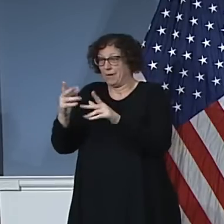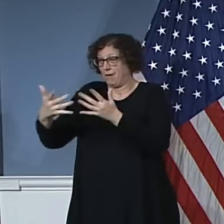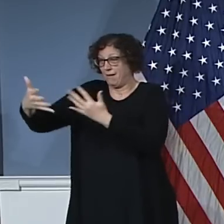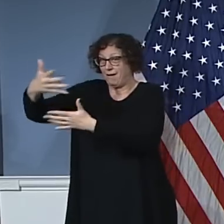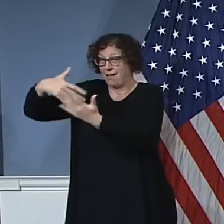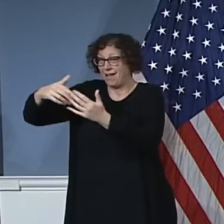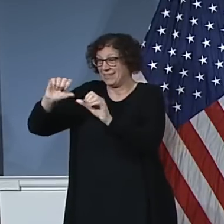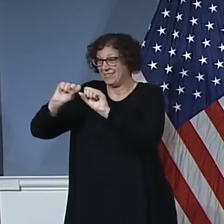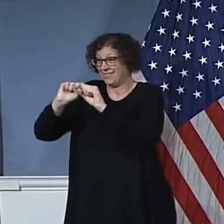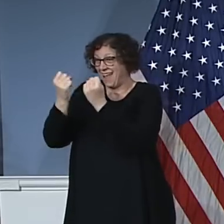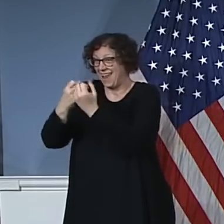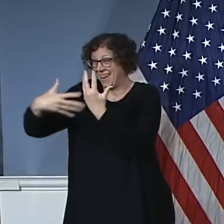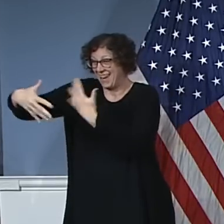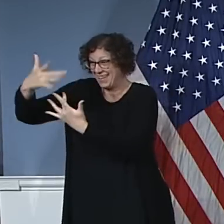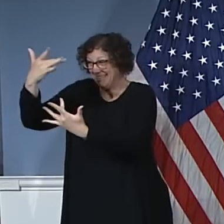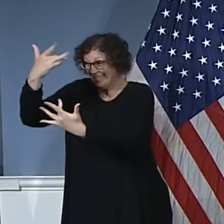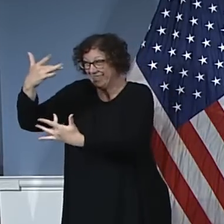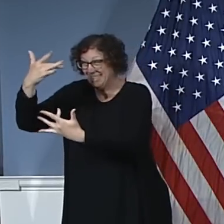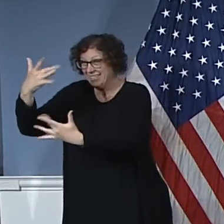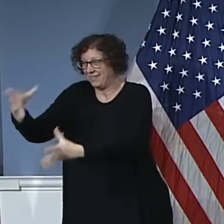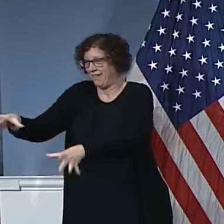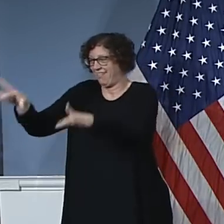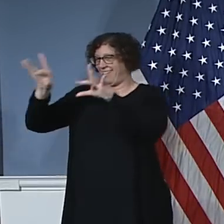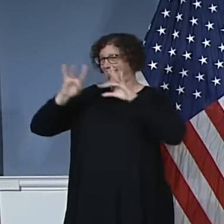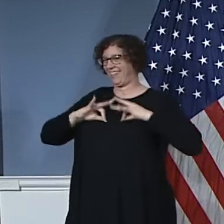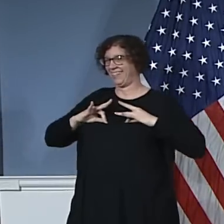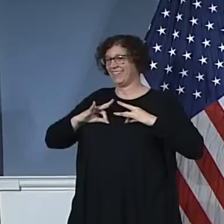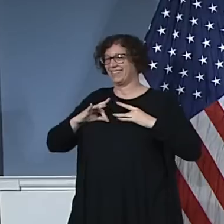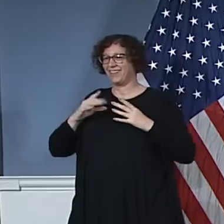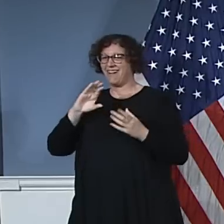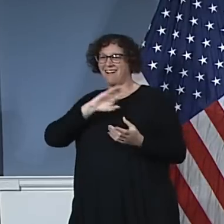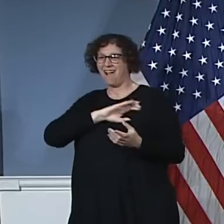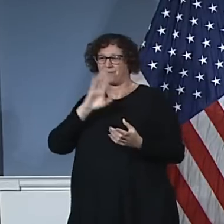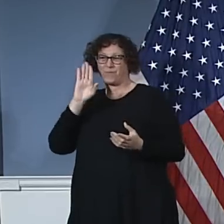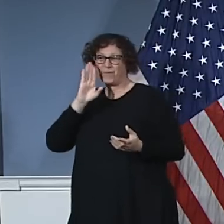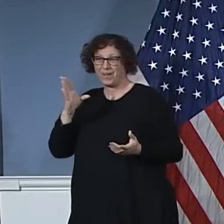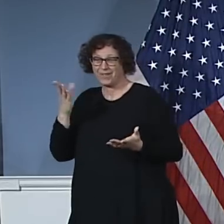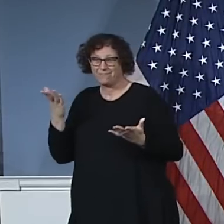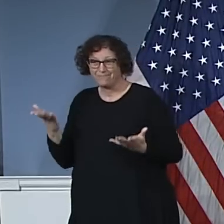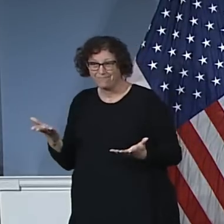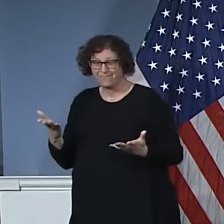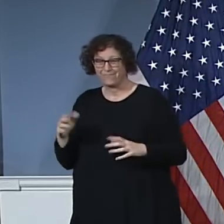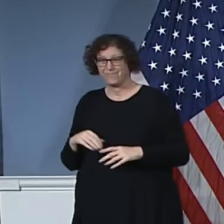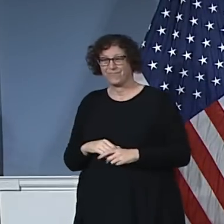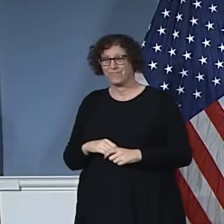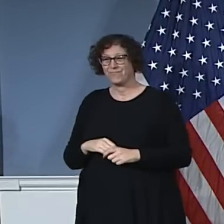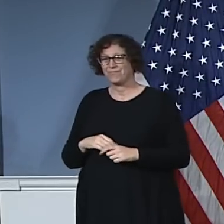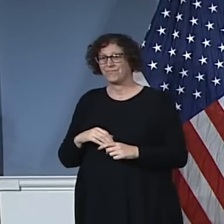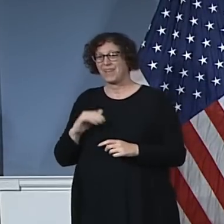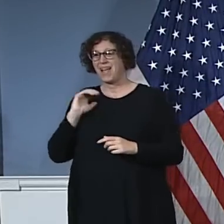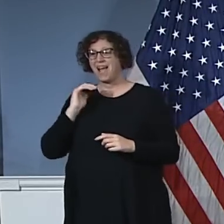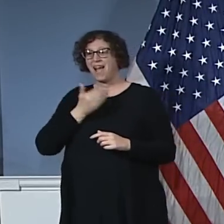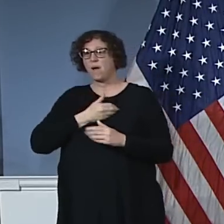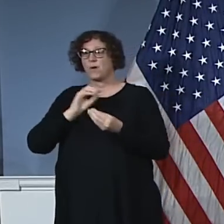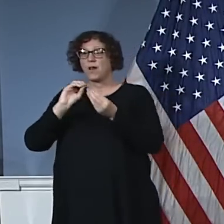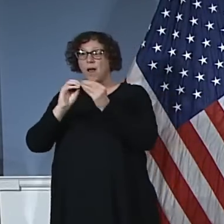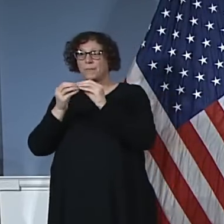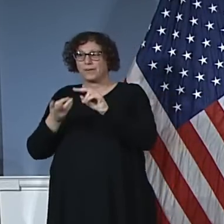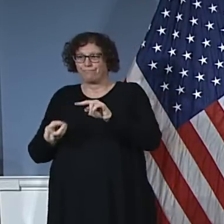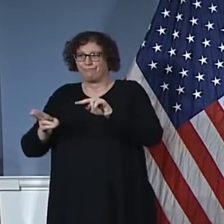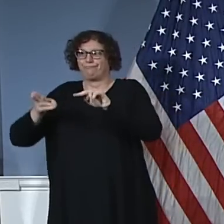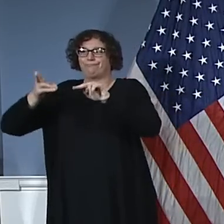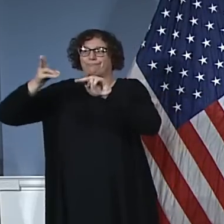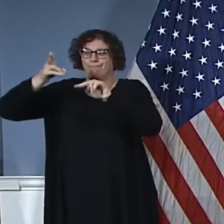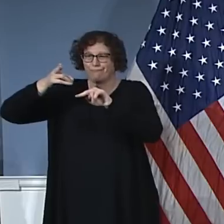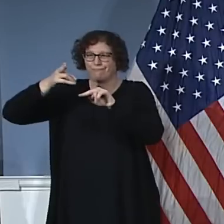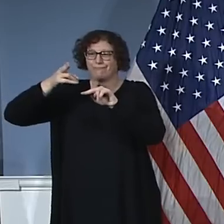up because the testing on the entire city is going up, so that's not unexpected. In terms of